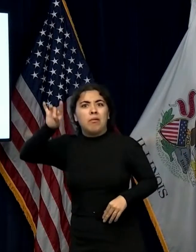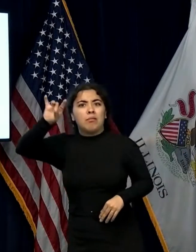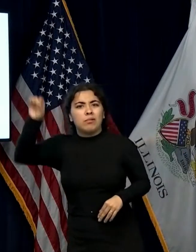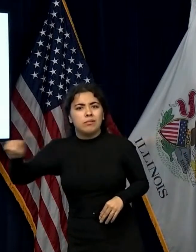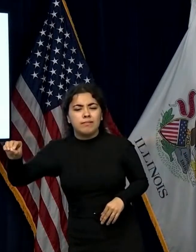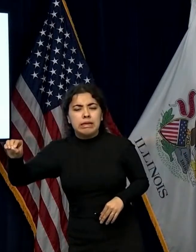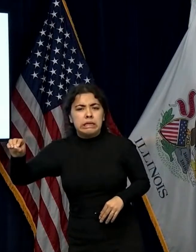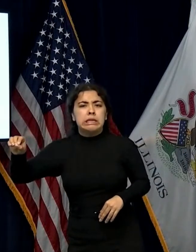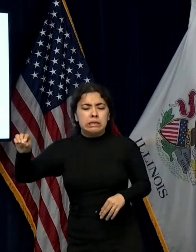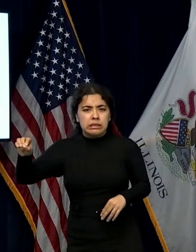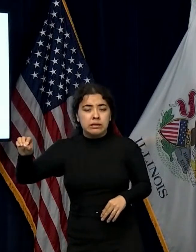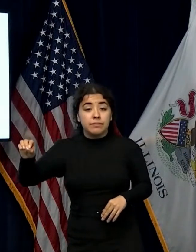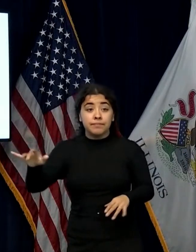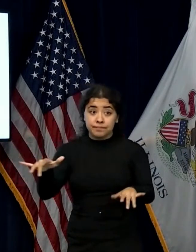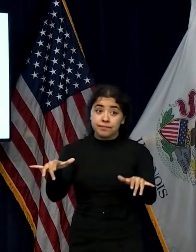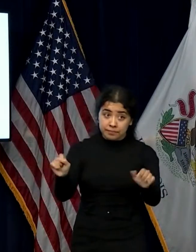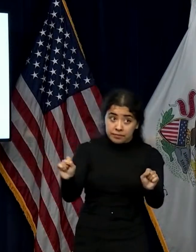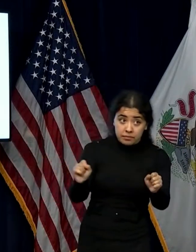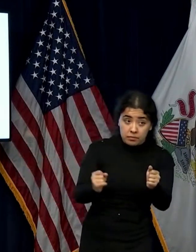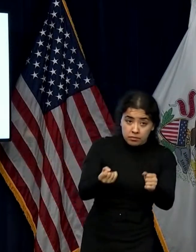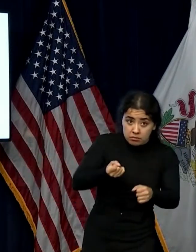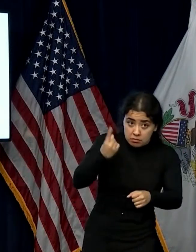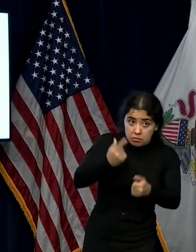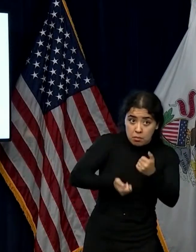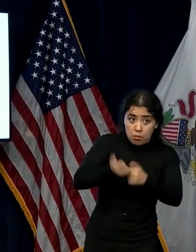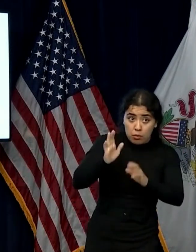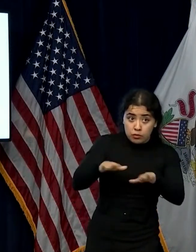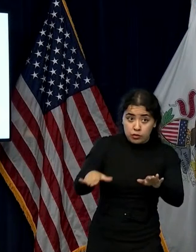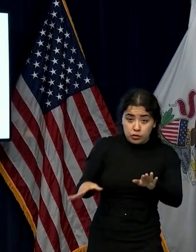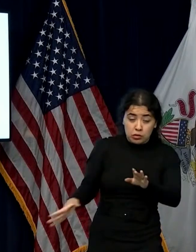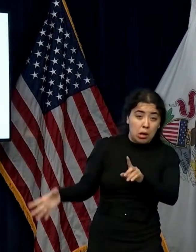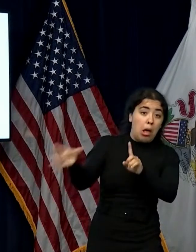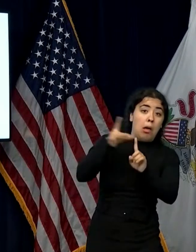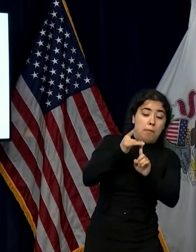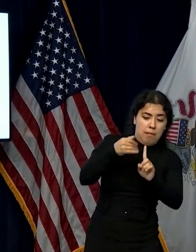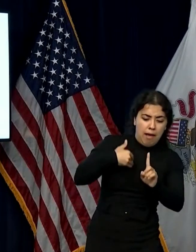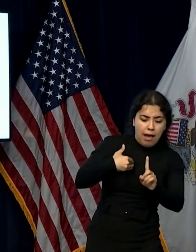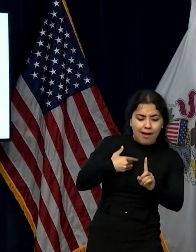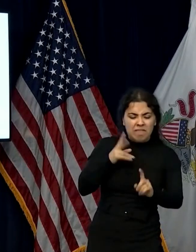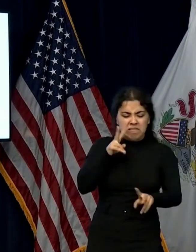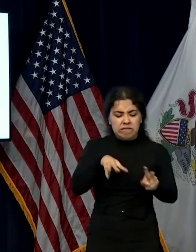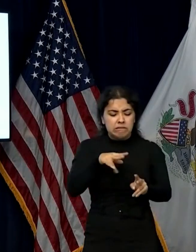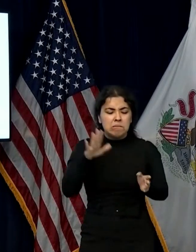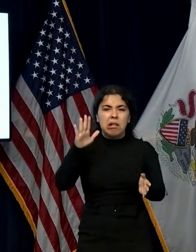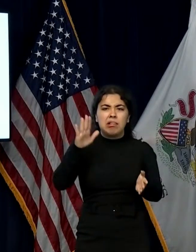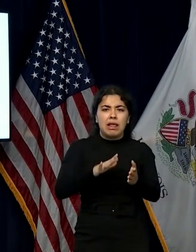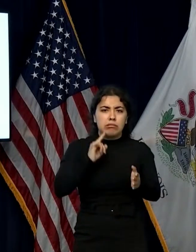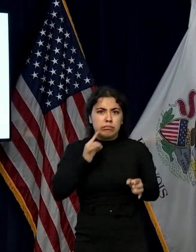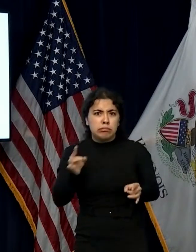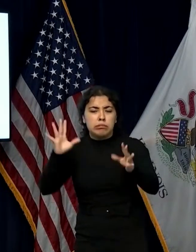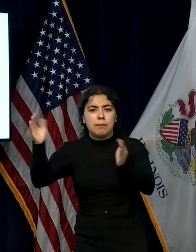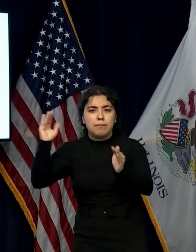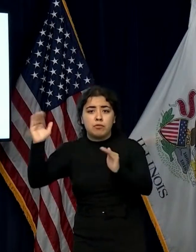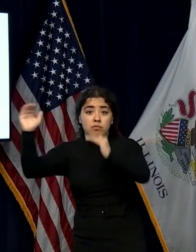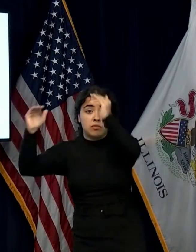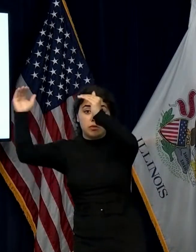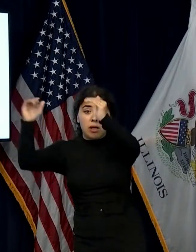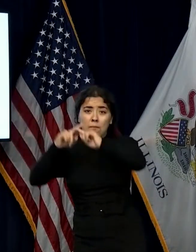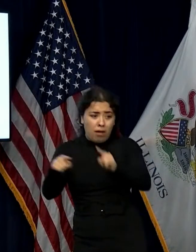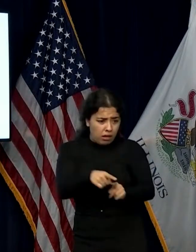7.8%. And yes, while most children who get COVID have fewer symptoms than adults, they absolutely can still